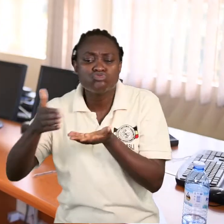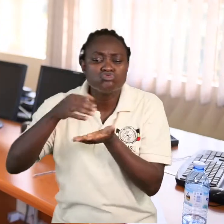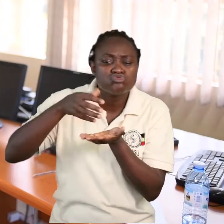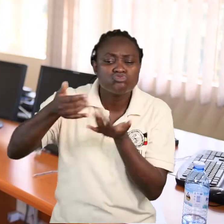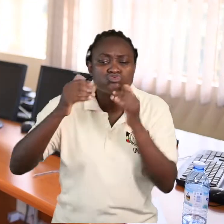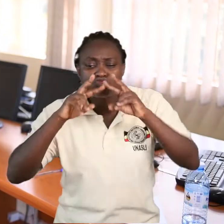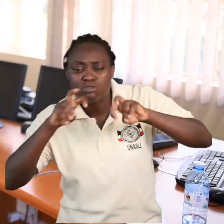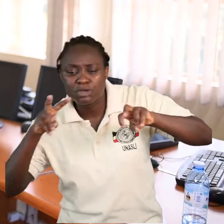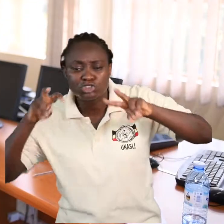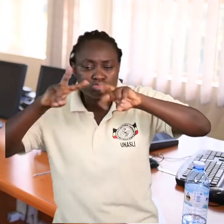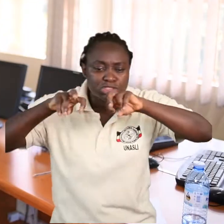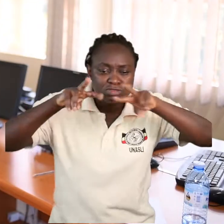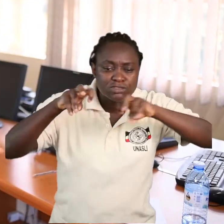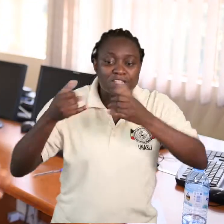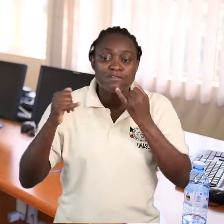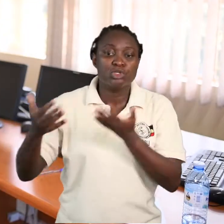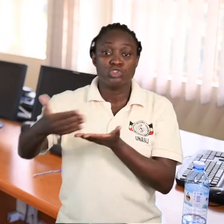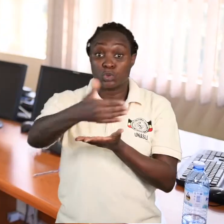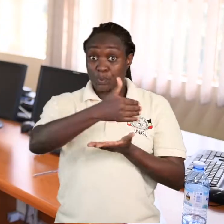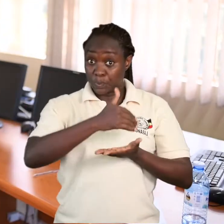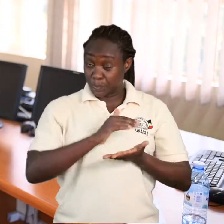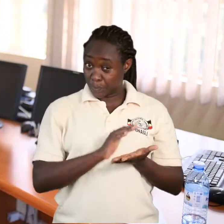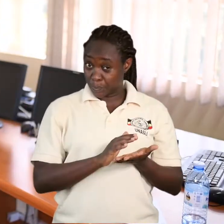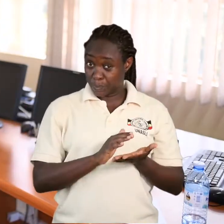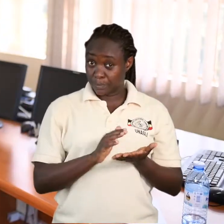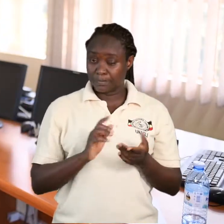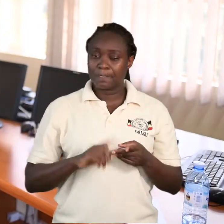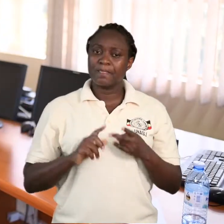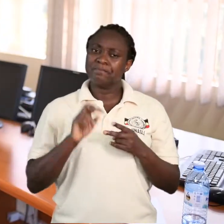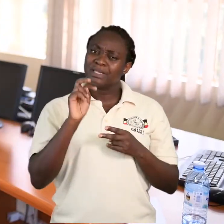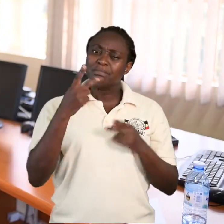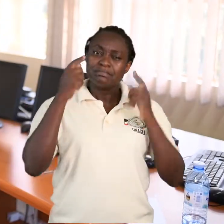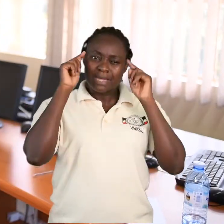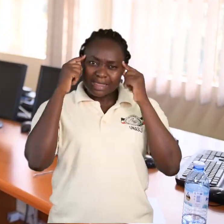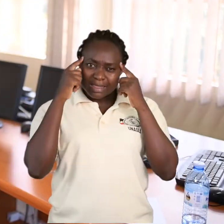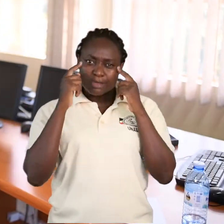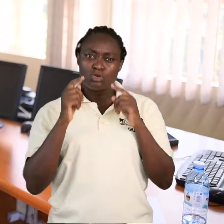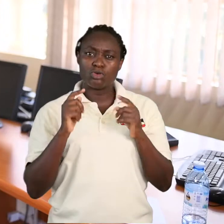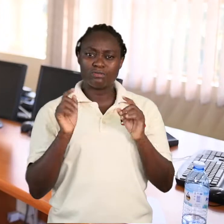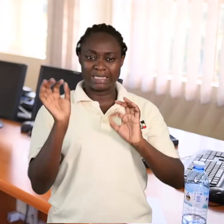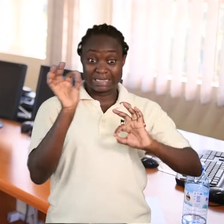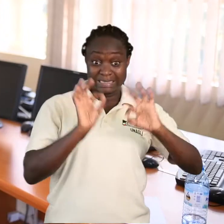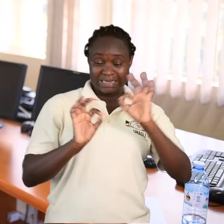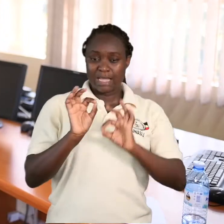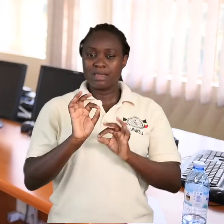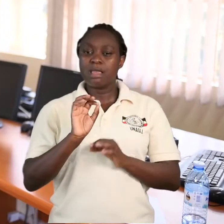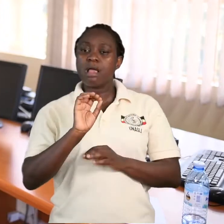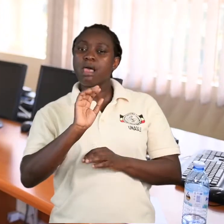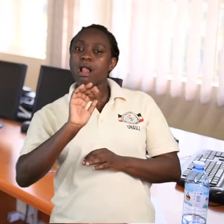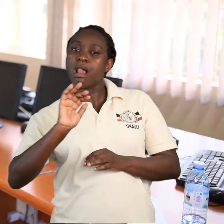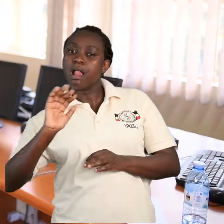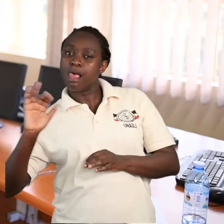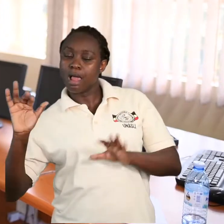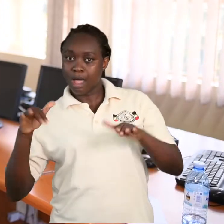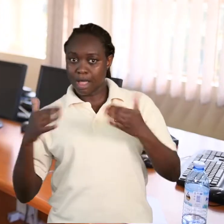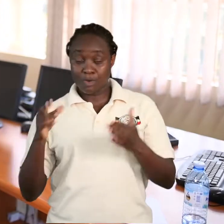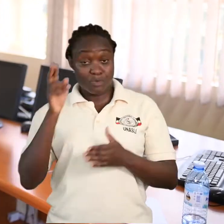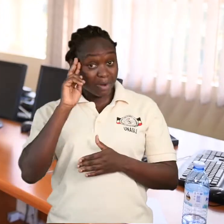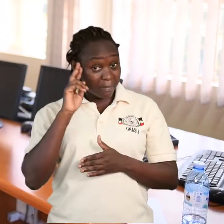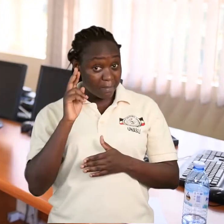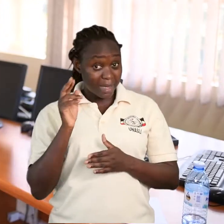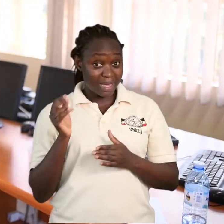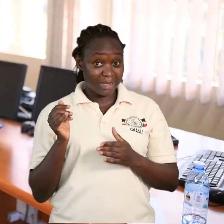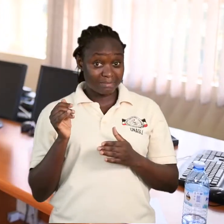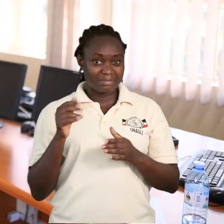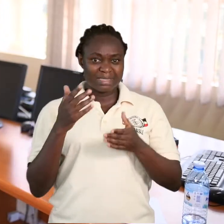We also think of the type of lettering that you are going to use. Remember, in our art and design, there